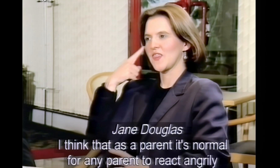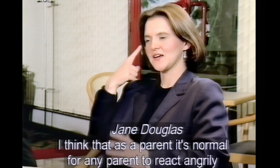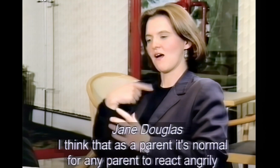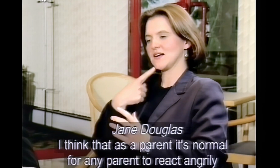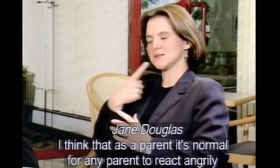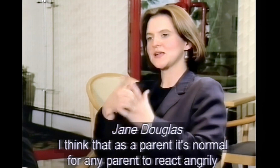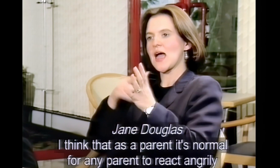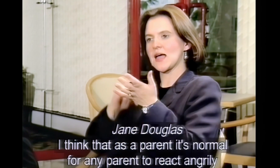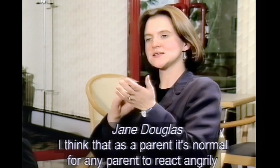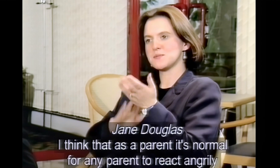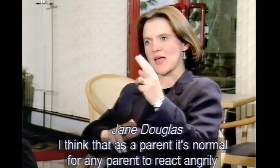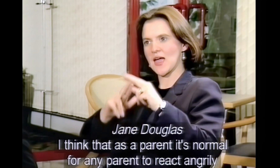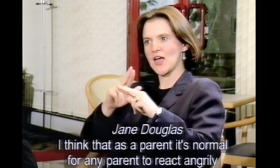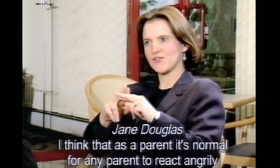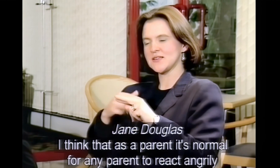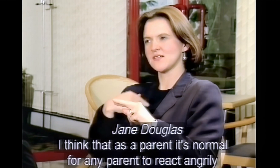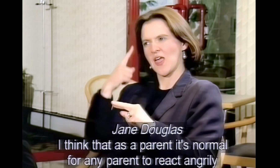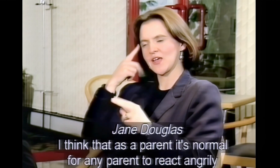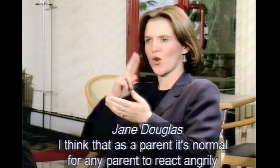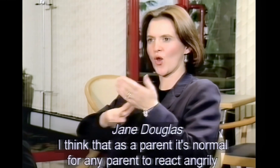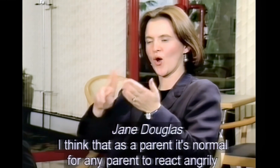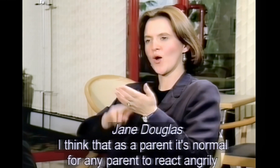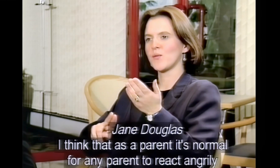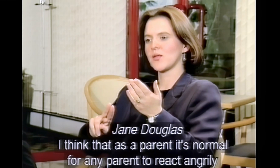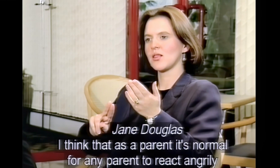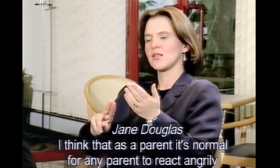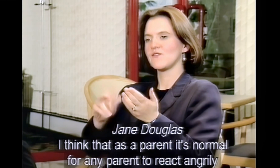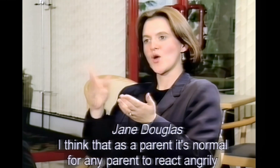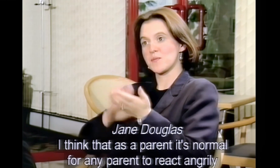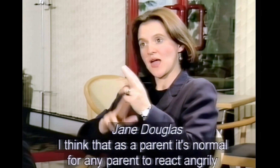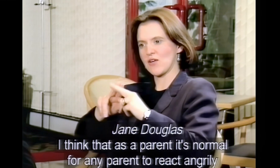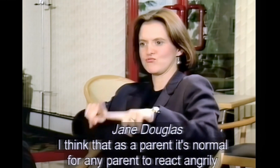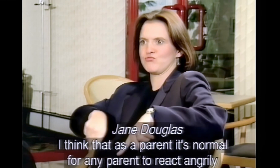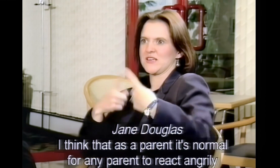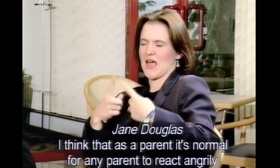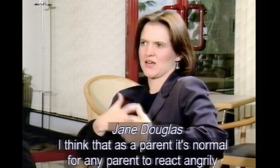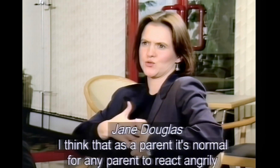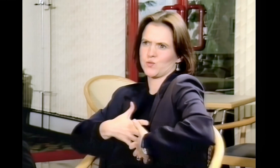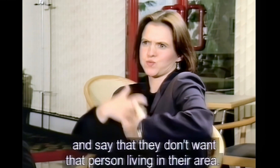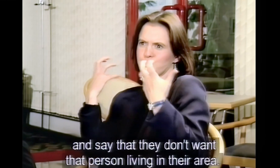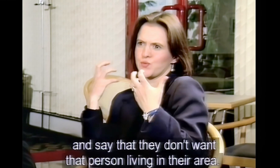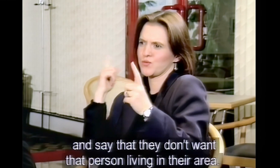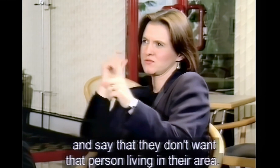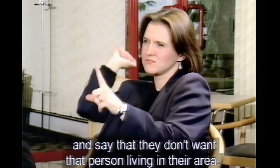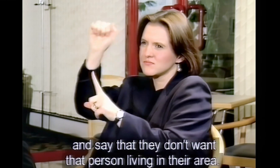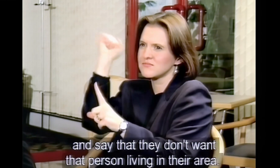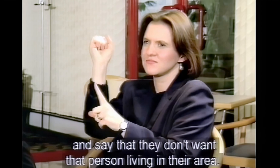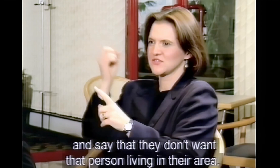I think that as a parent, it's normal for any parent to react angrily and say that they don't want that person living in their